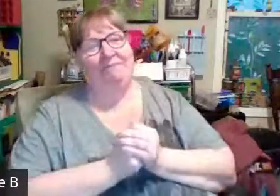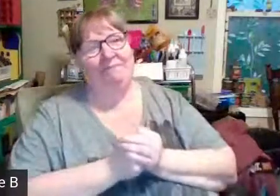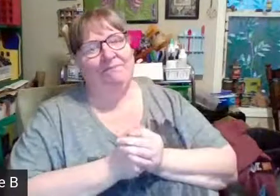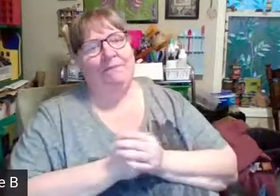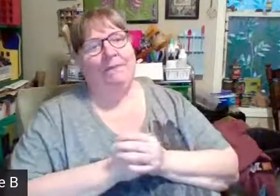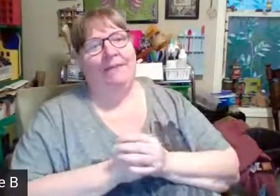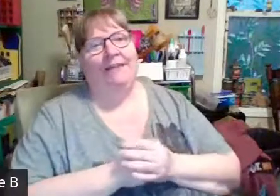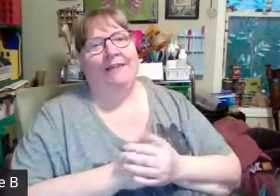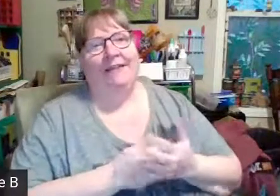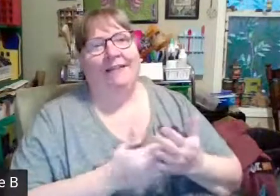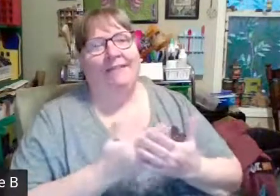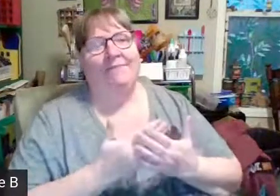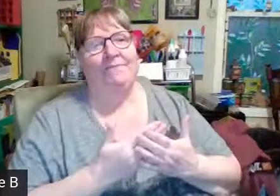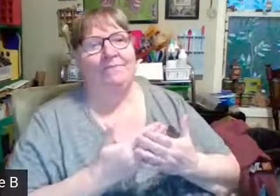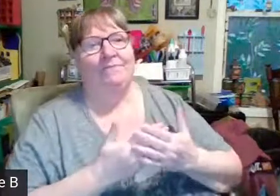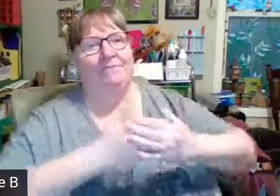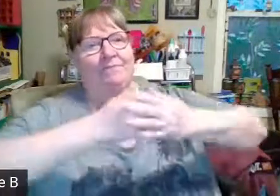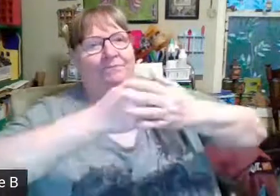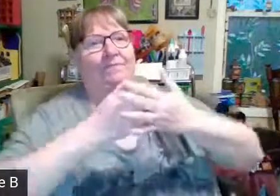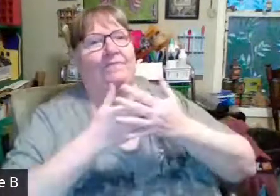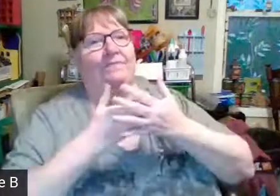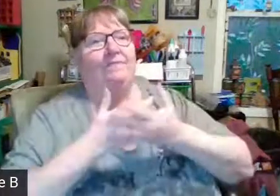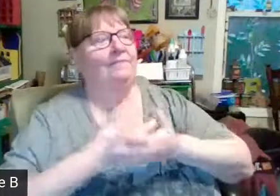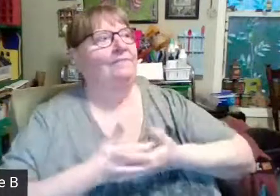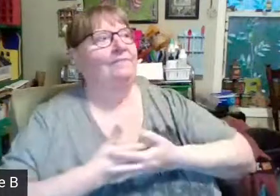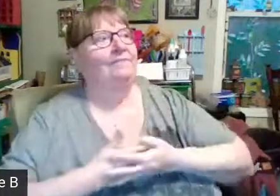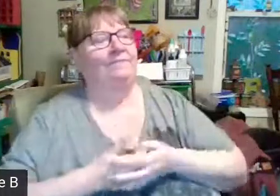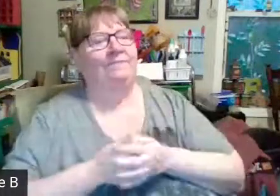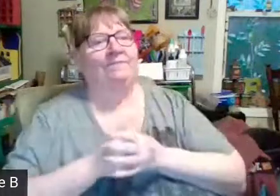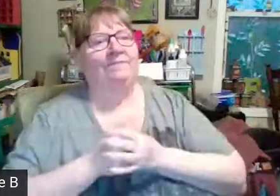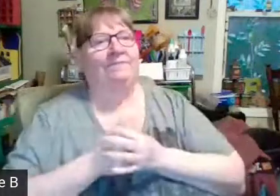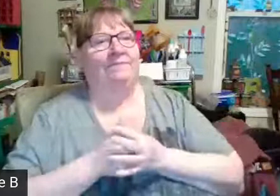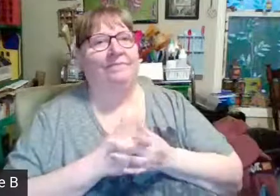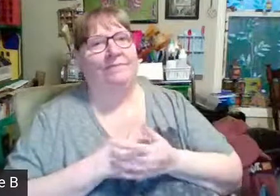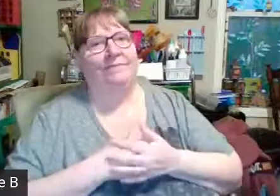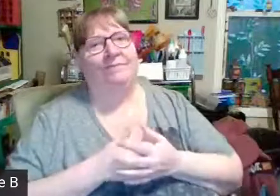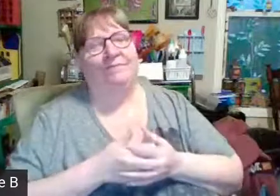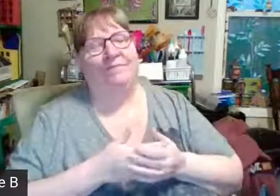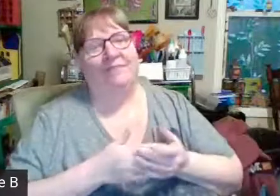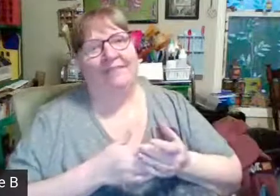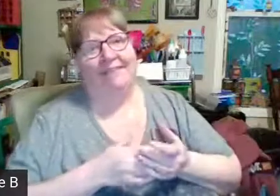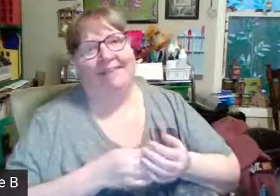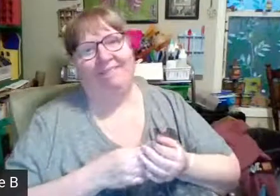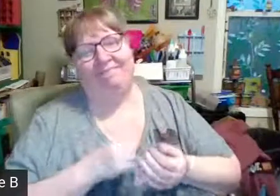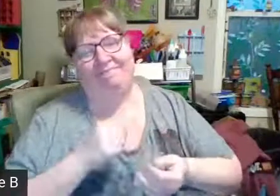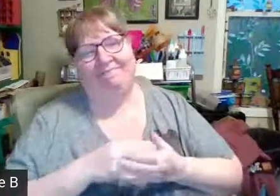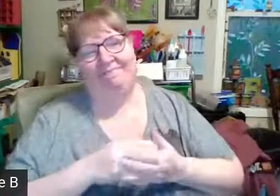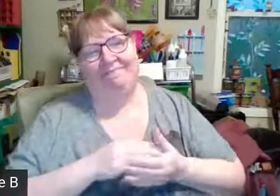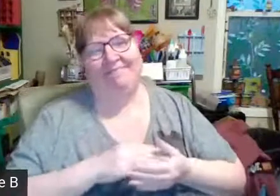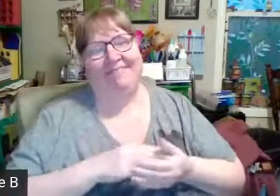you mentioned Jean Peter that you were chatting. I can chat for 20 minutes. It wasn't you. That's me. I chat on and on and on.